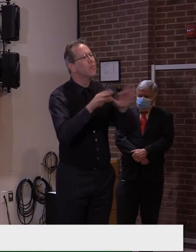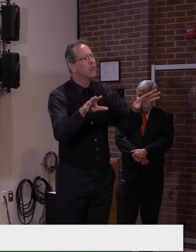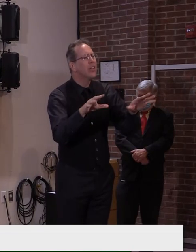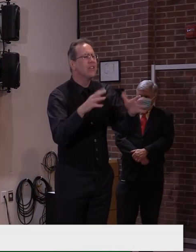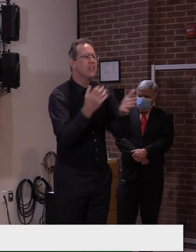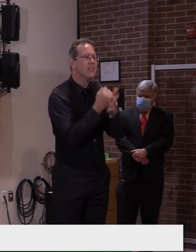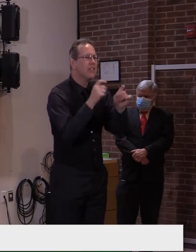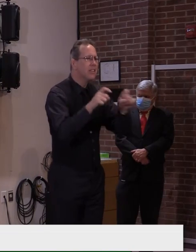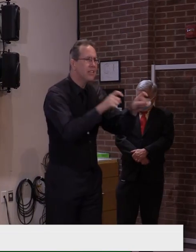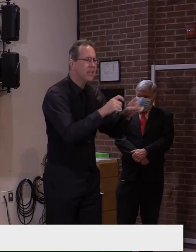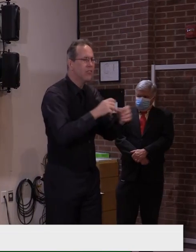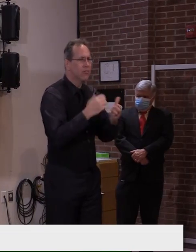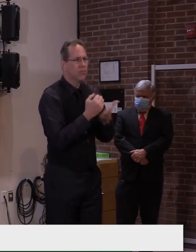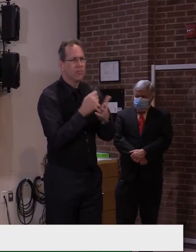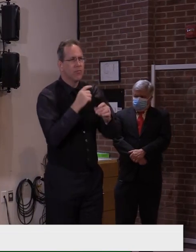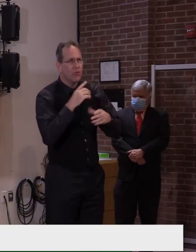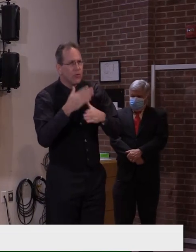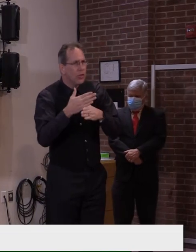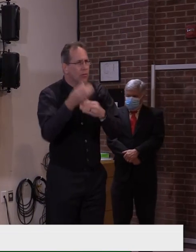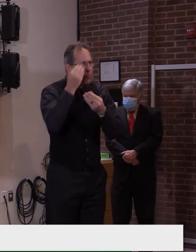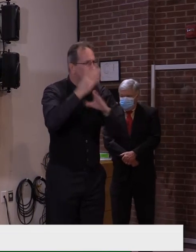Levine?